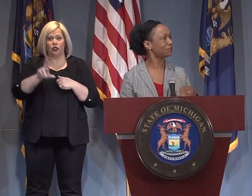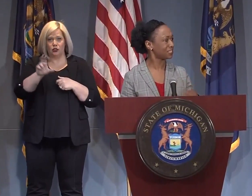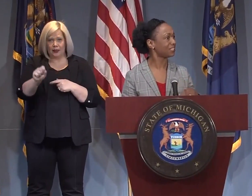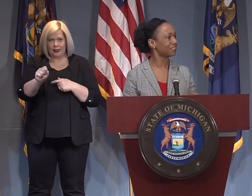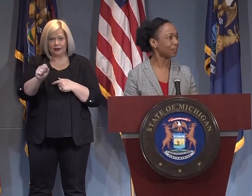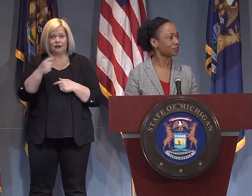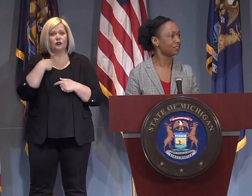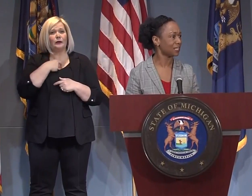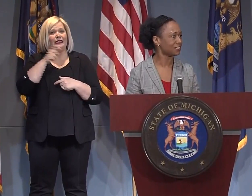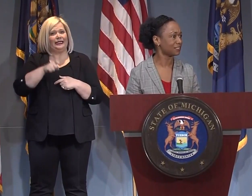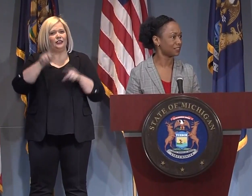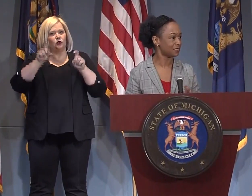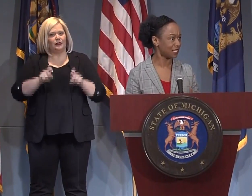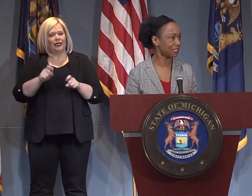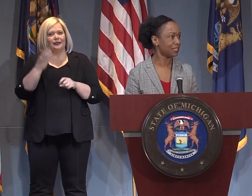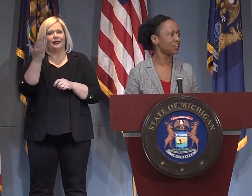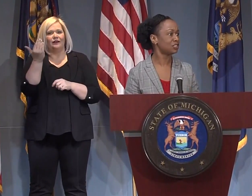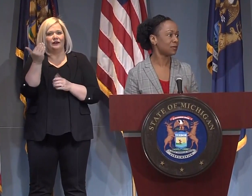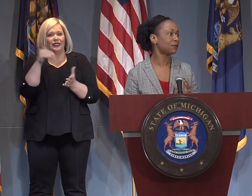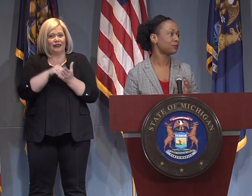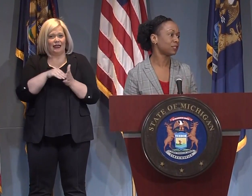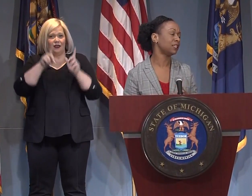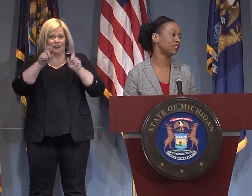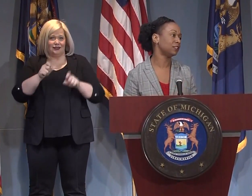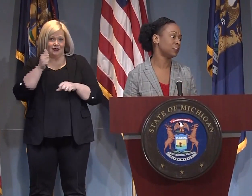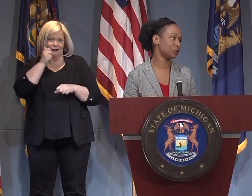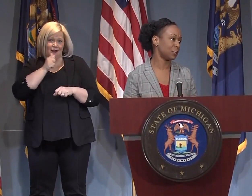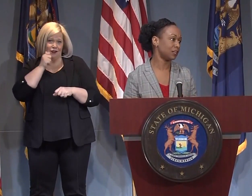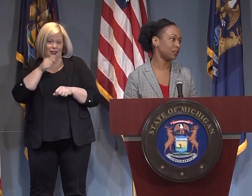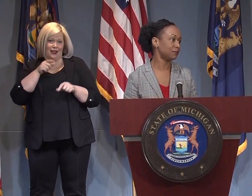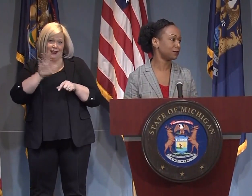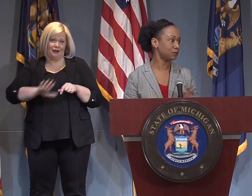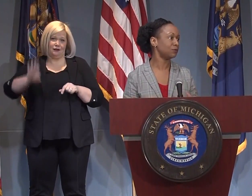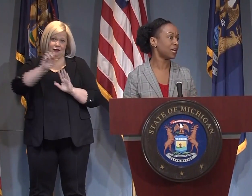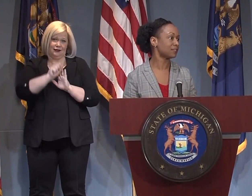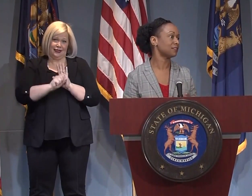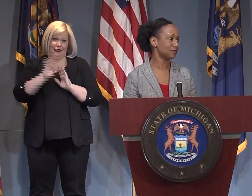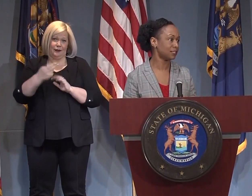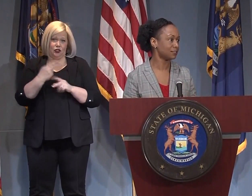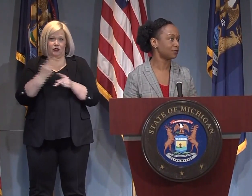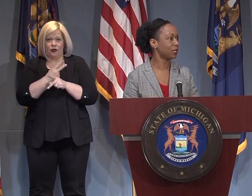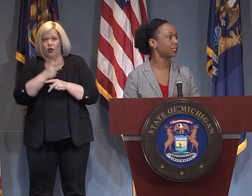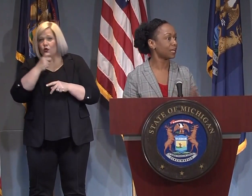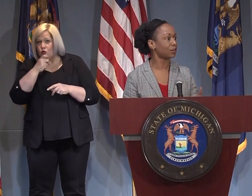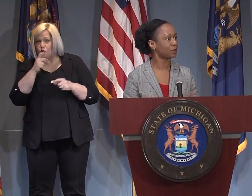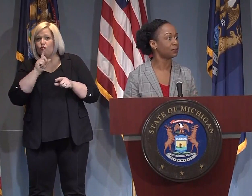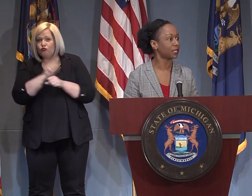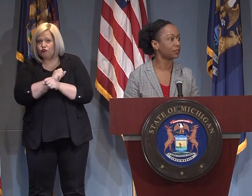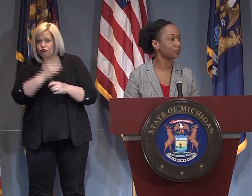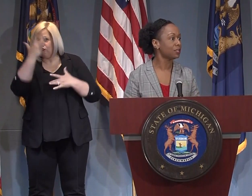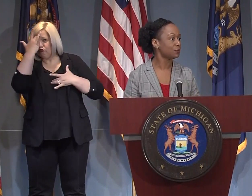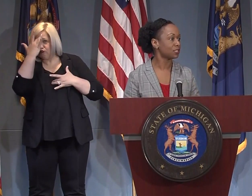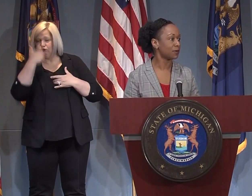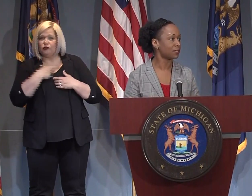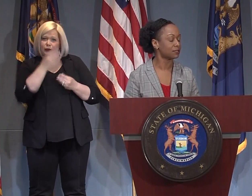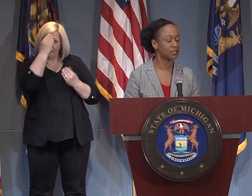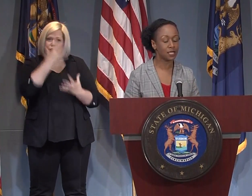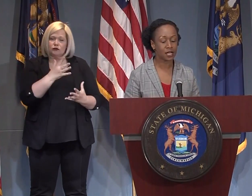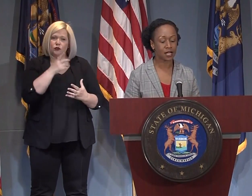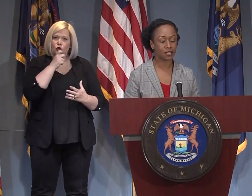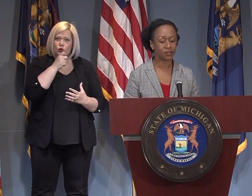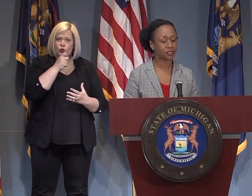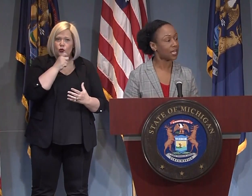about 15,000 tests in the state to be able to really get a good understanding of who has the disease so we can guide our public health